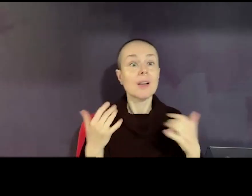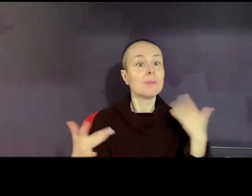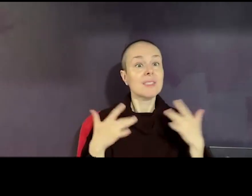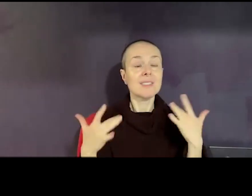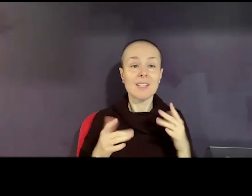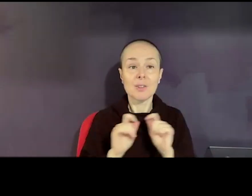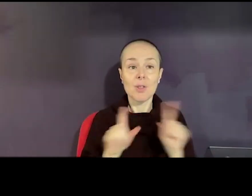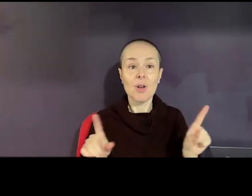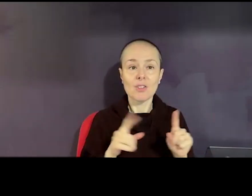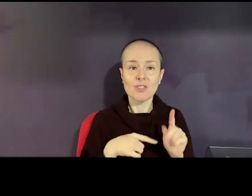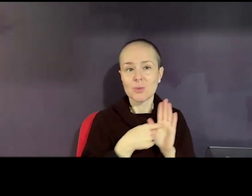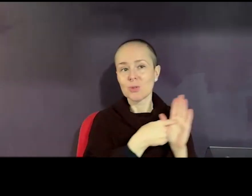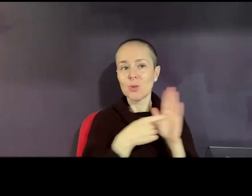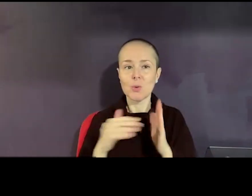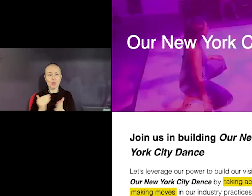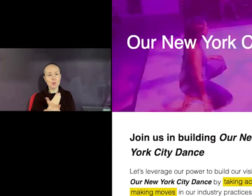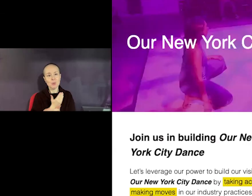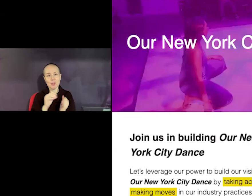campaign page.